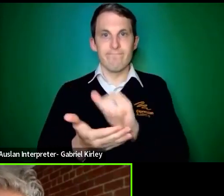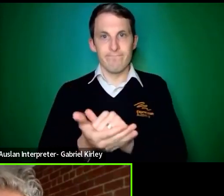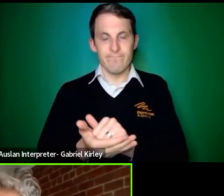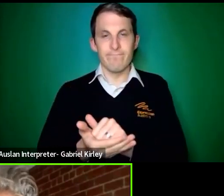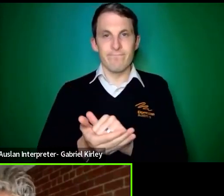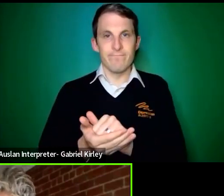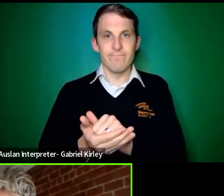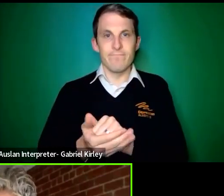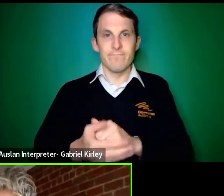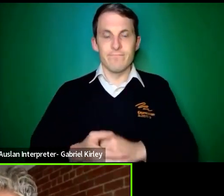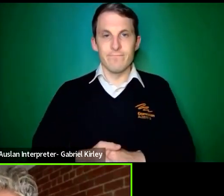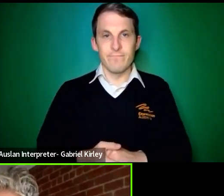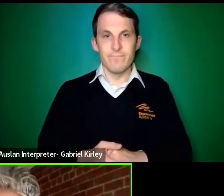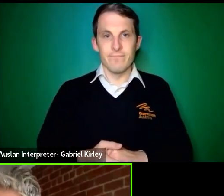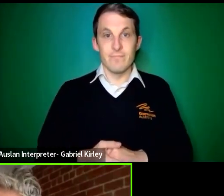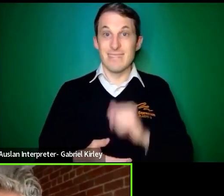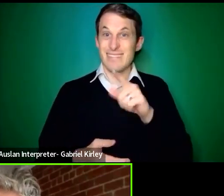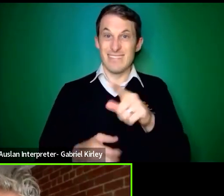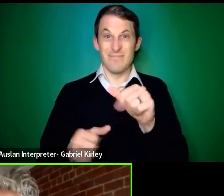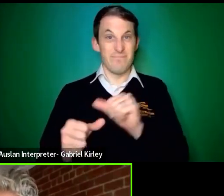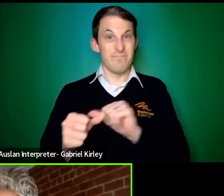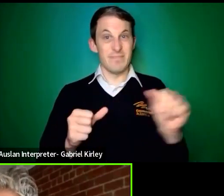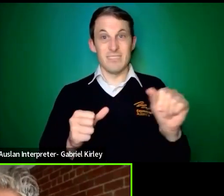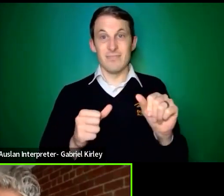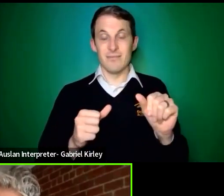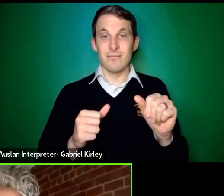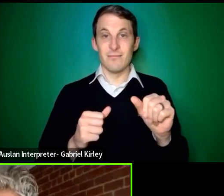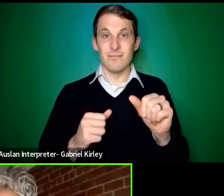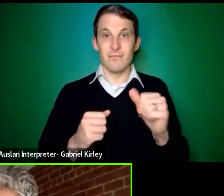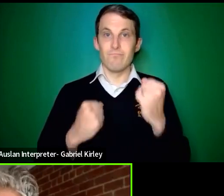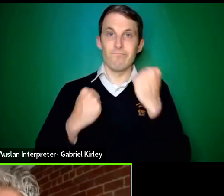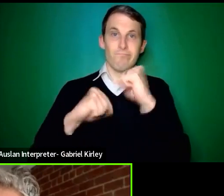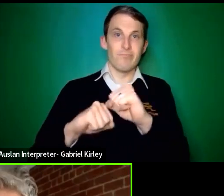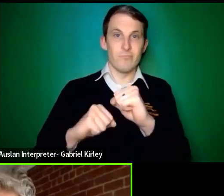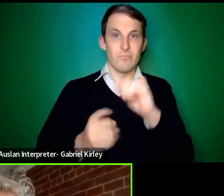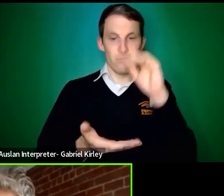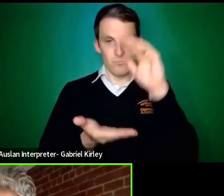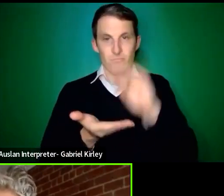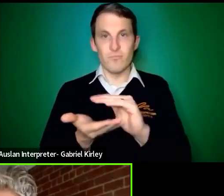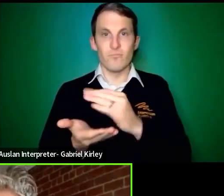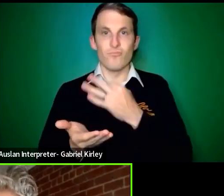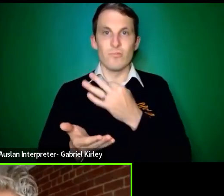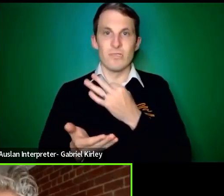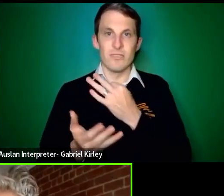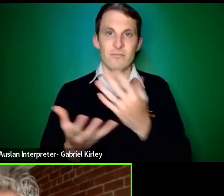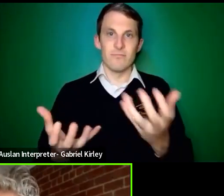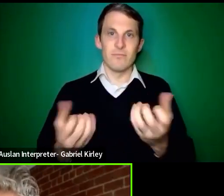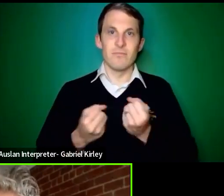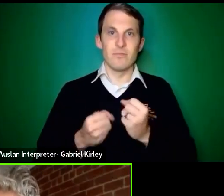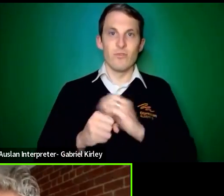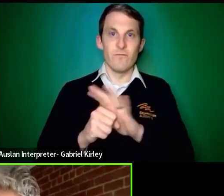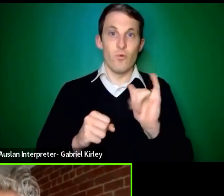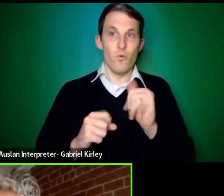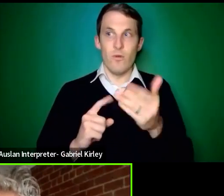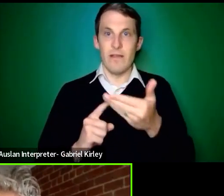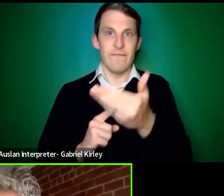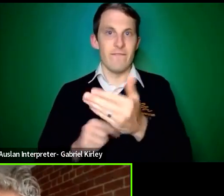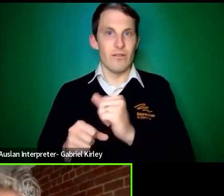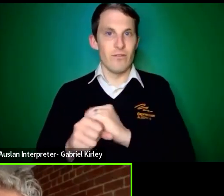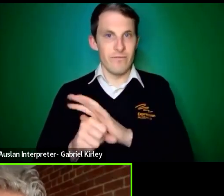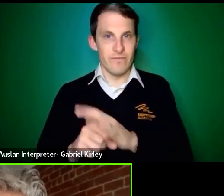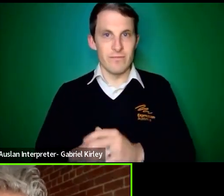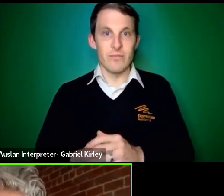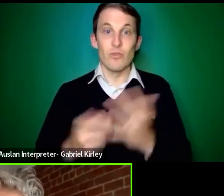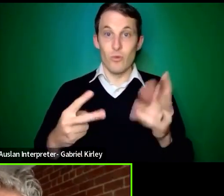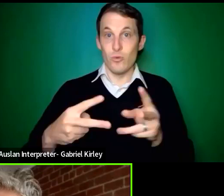is the best way of actually limiting the chance of you spreading anything to them anyway. So those two things: